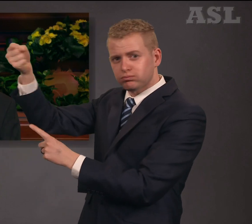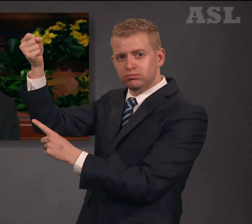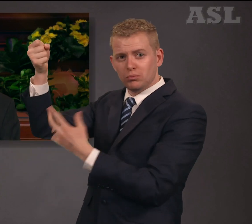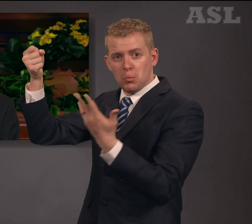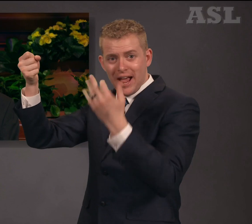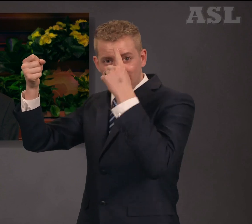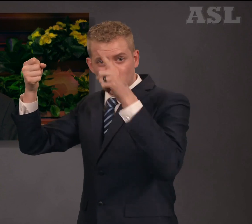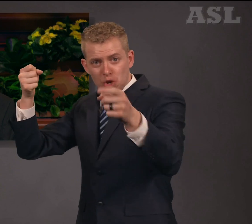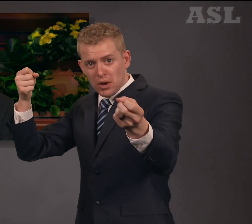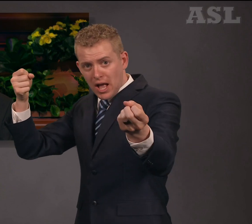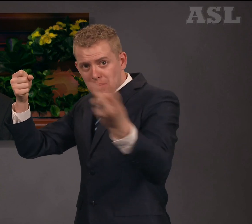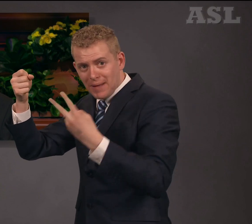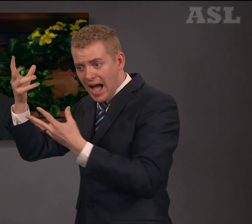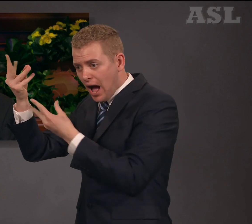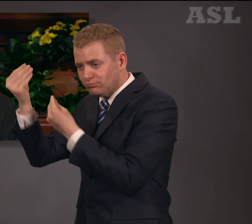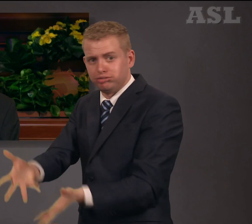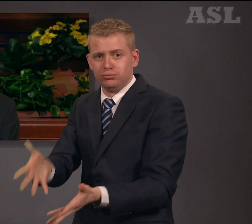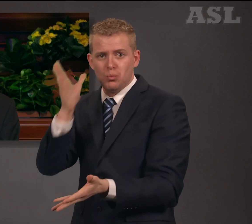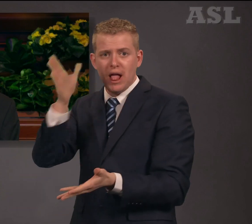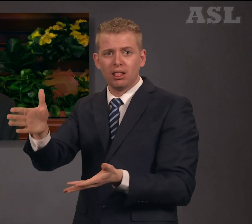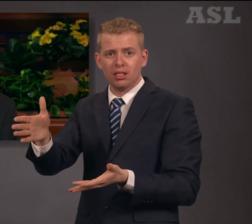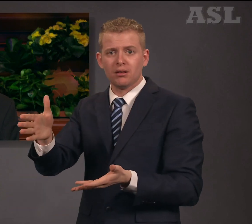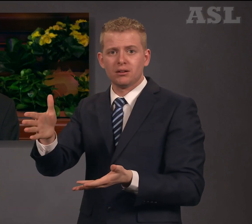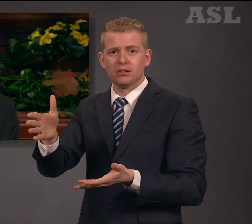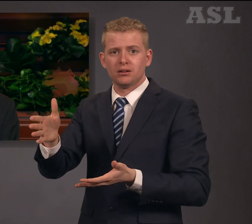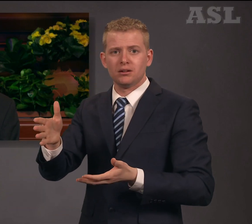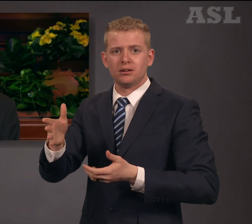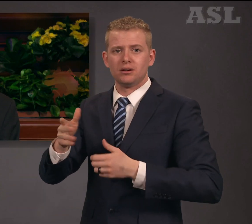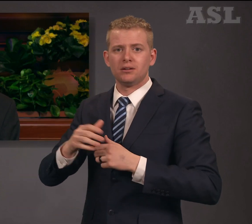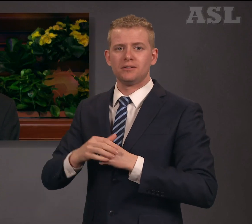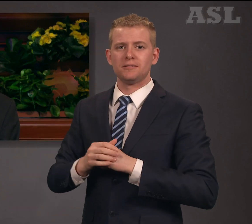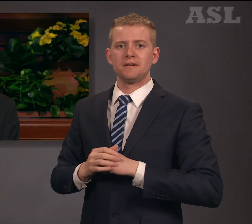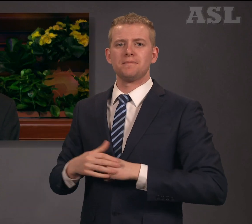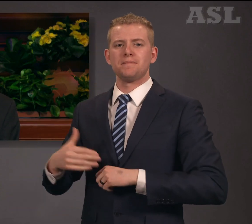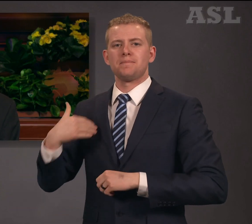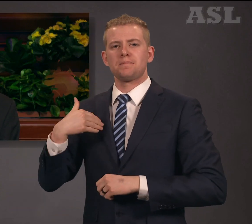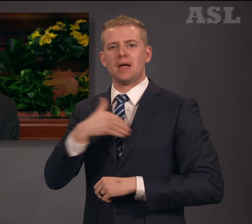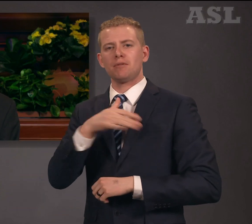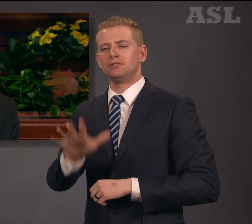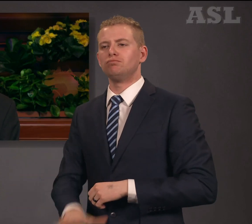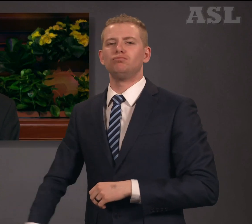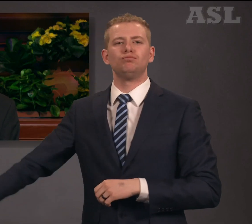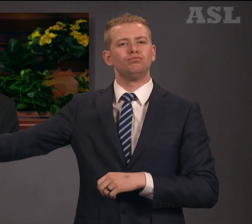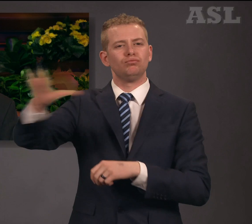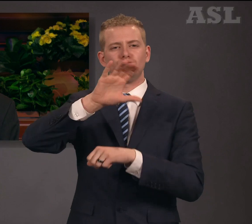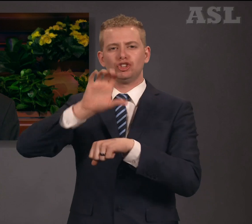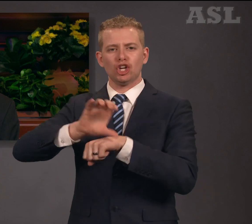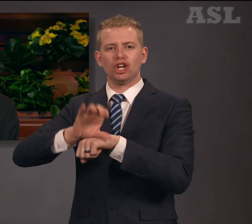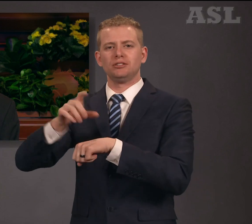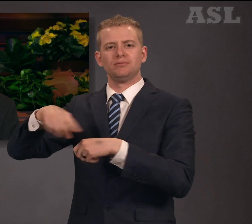Members across the Church have felt the Lord's gift of personal peace.